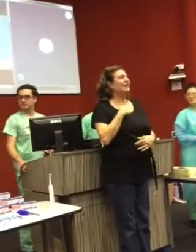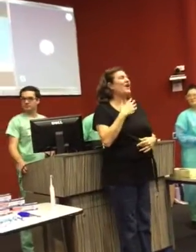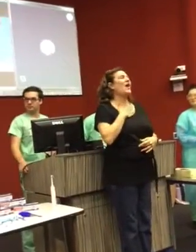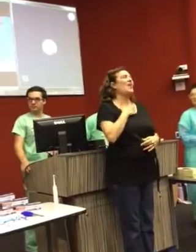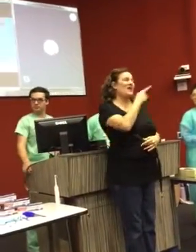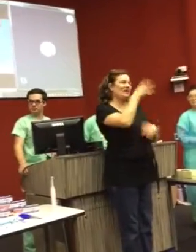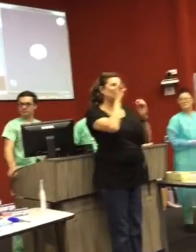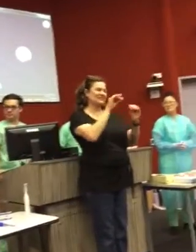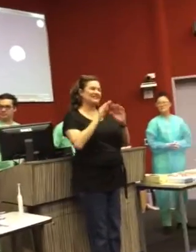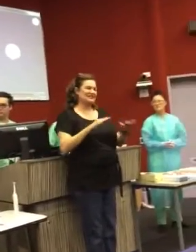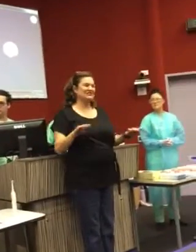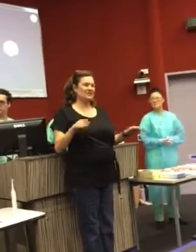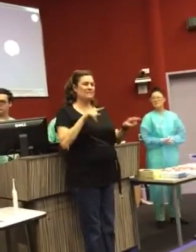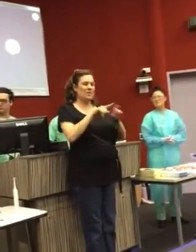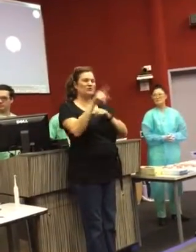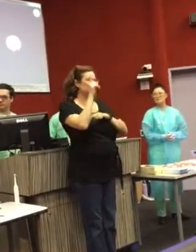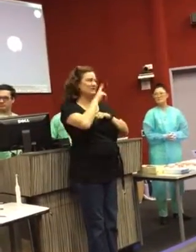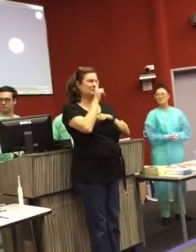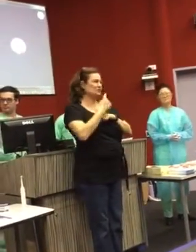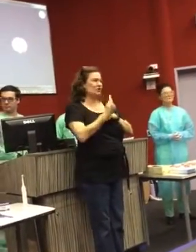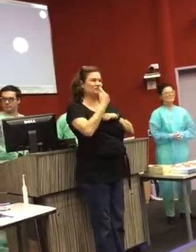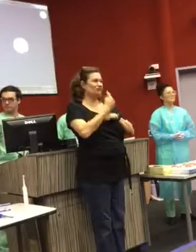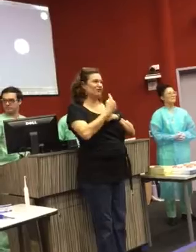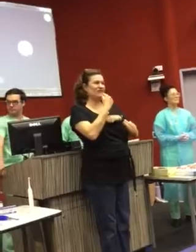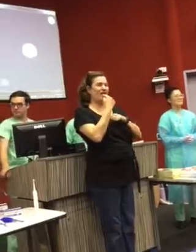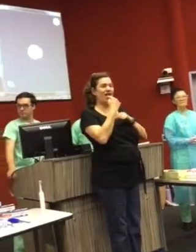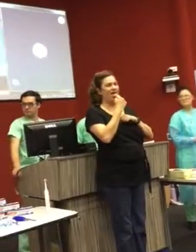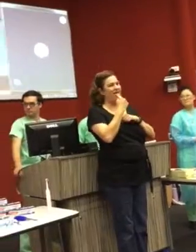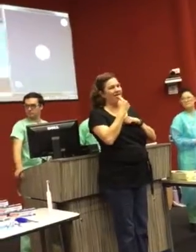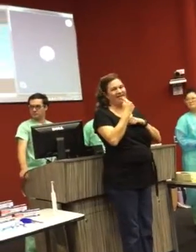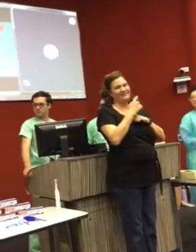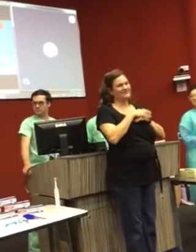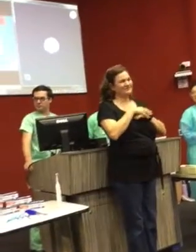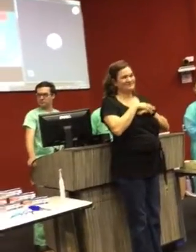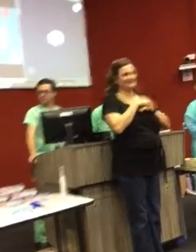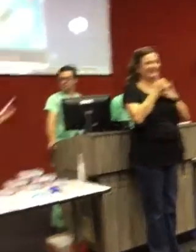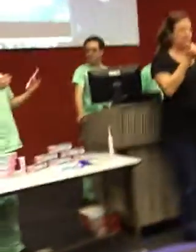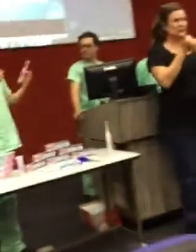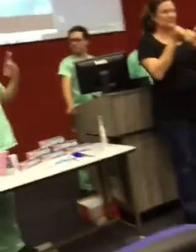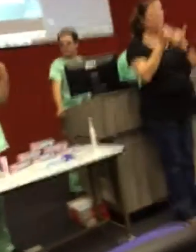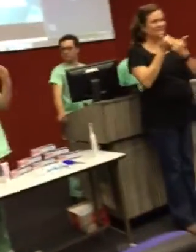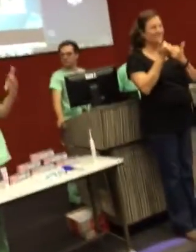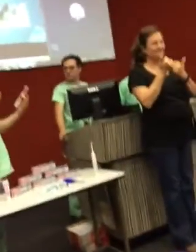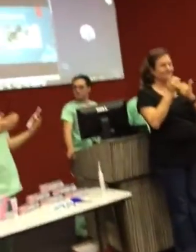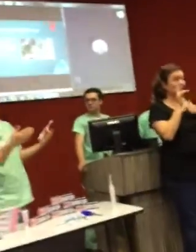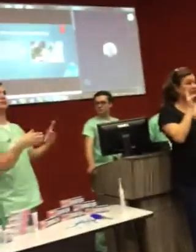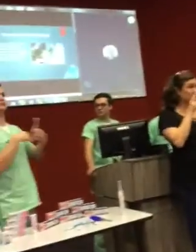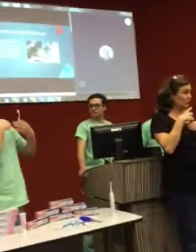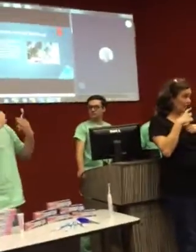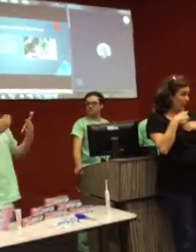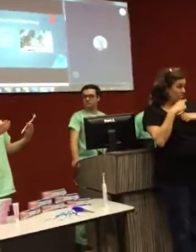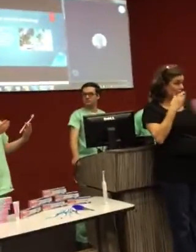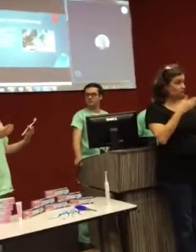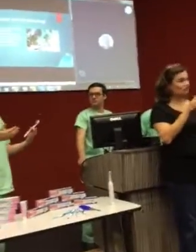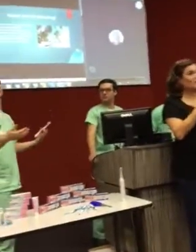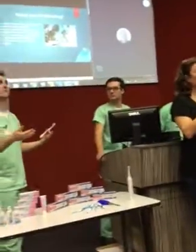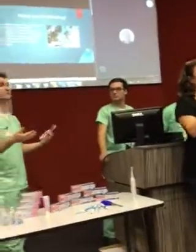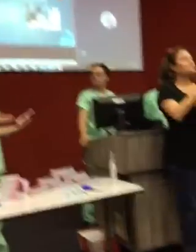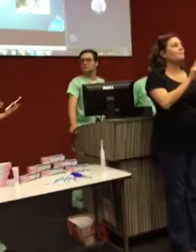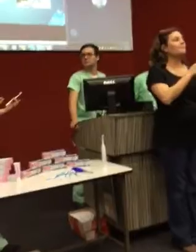teaching your kids that, because most people don't brush their tongue. And so it's a really good thing. The purpose is to remove plaque and remove